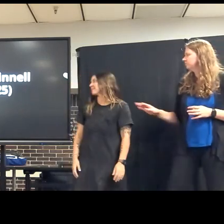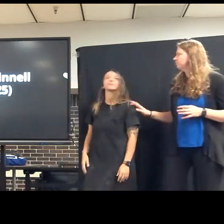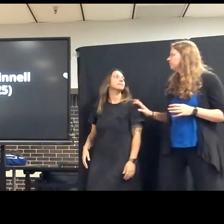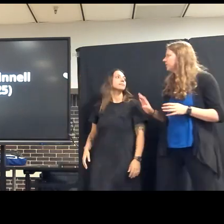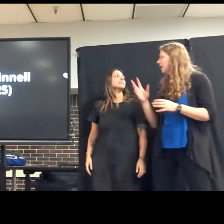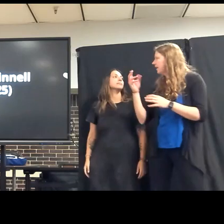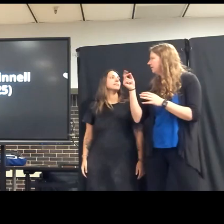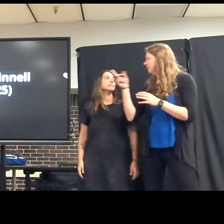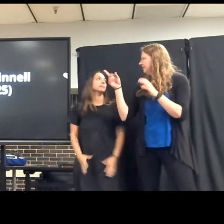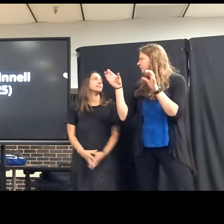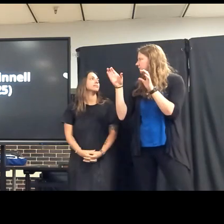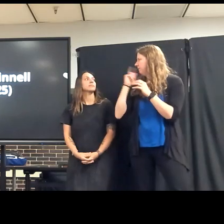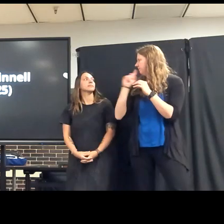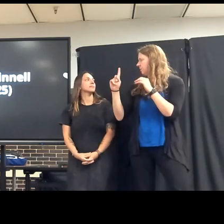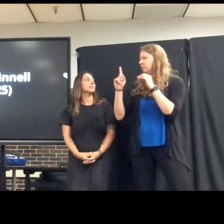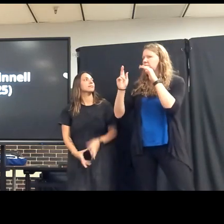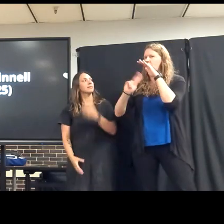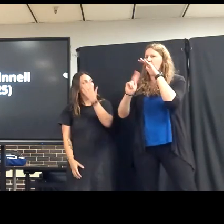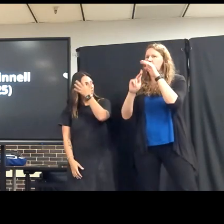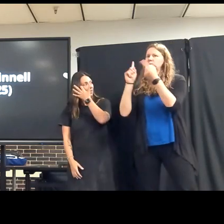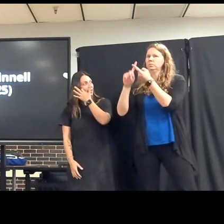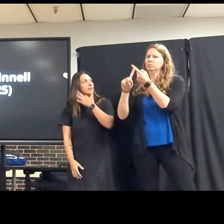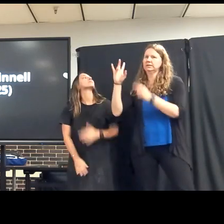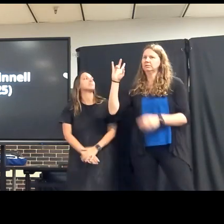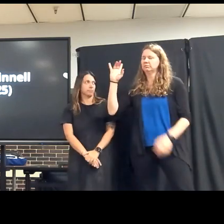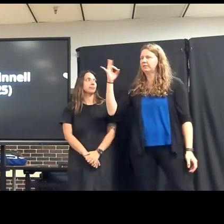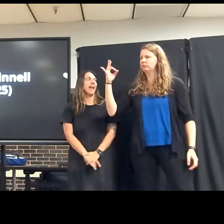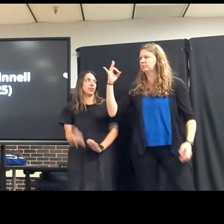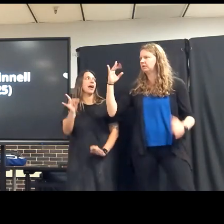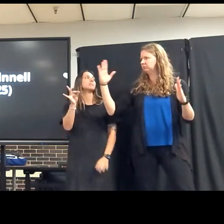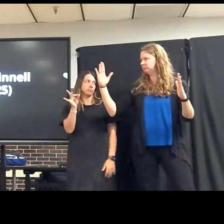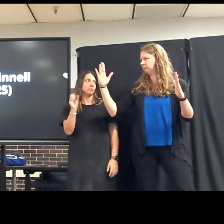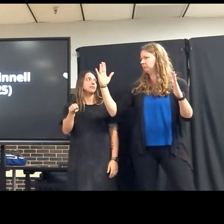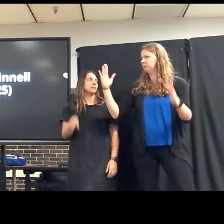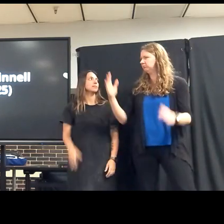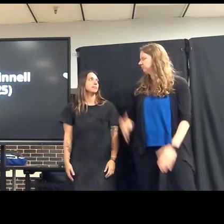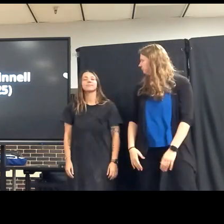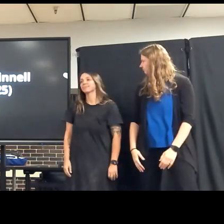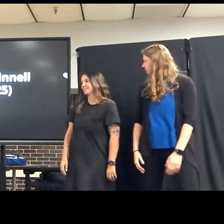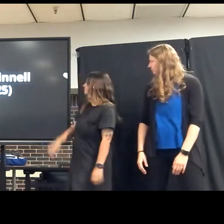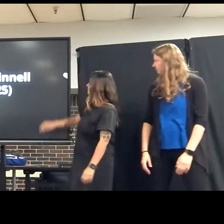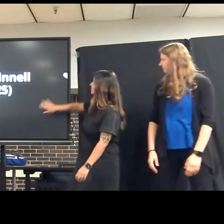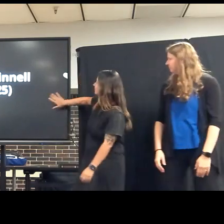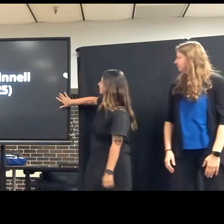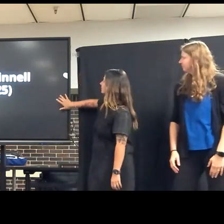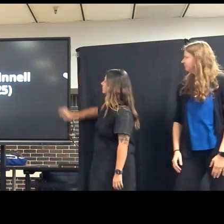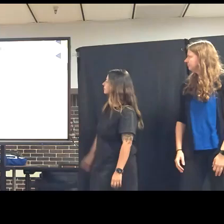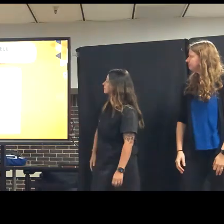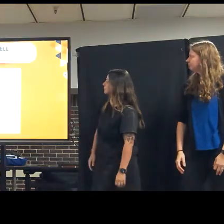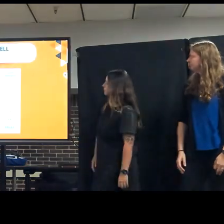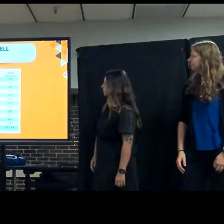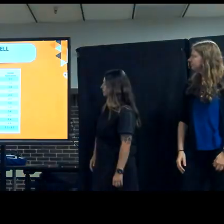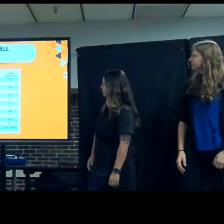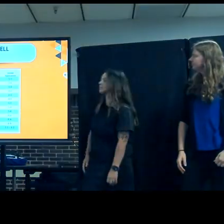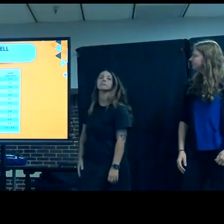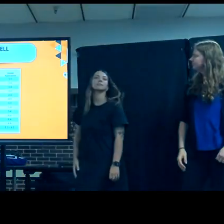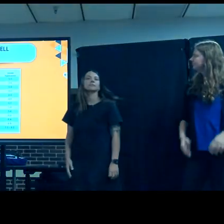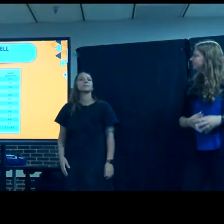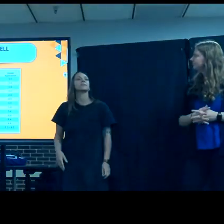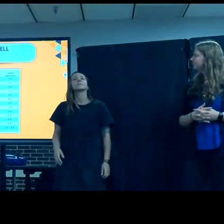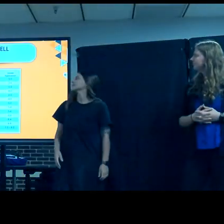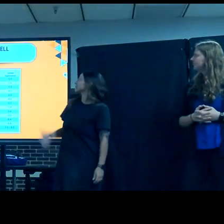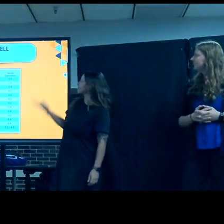that should match their level of literacy. And we do this assessment K through 8th grade. Yes.